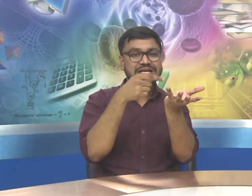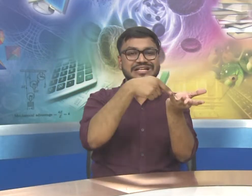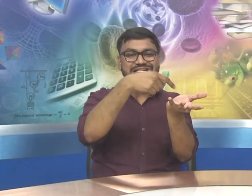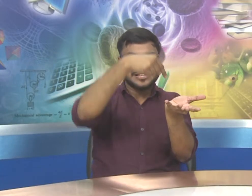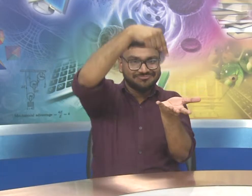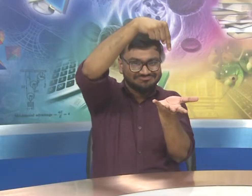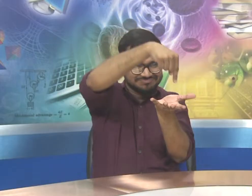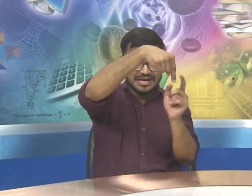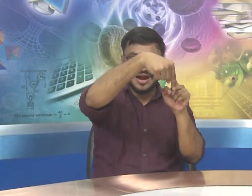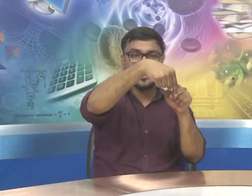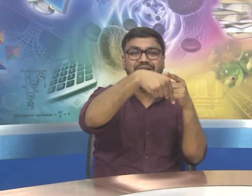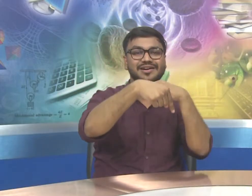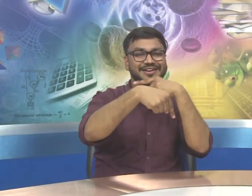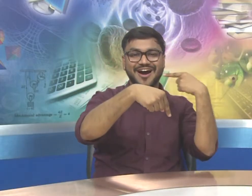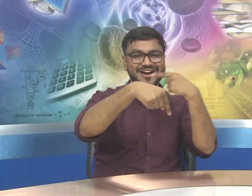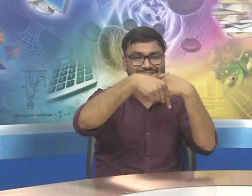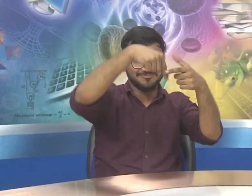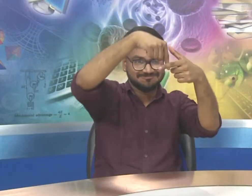There is a picture showing